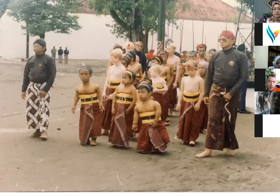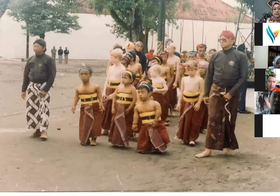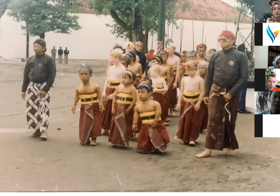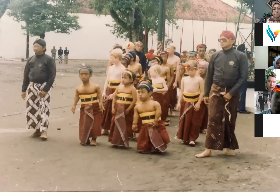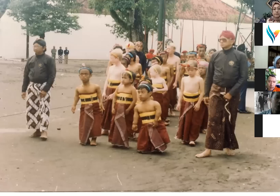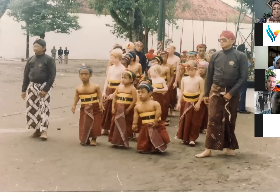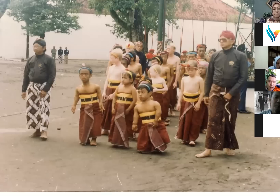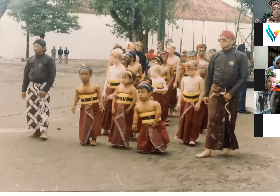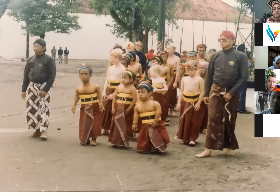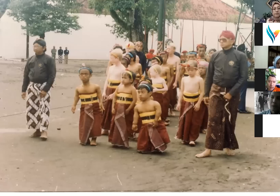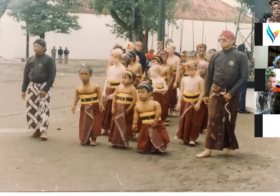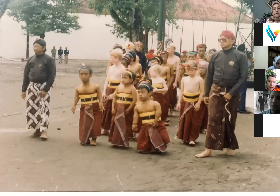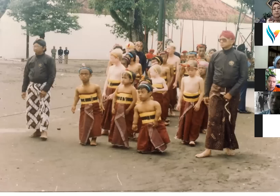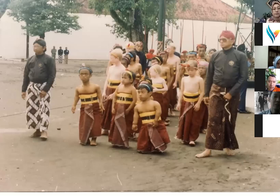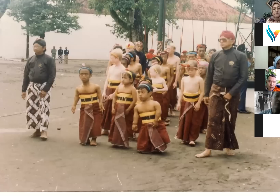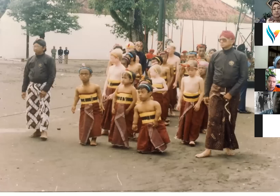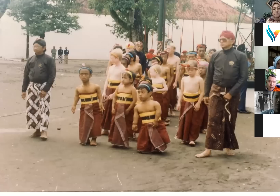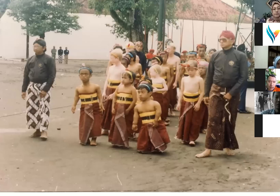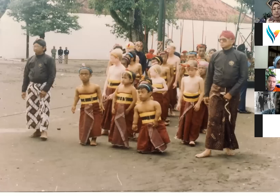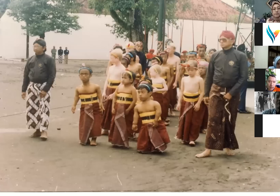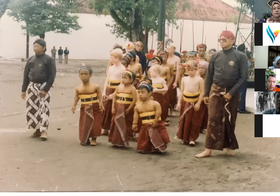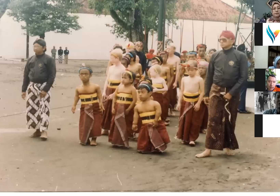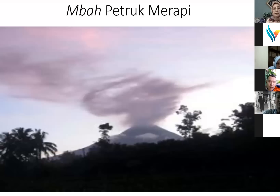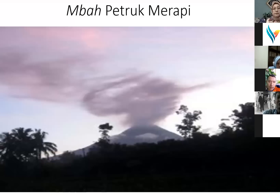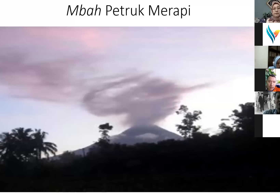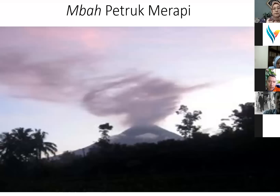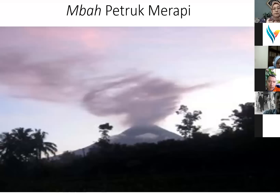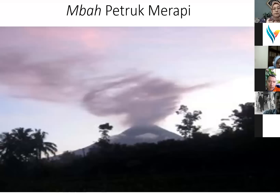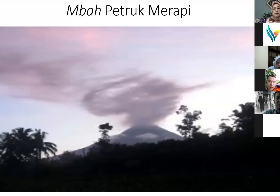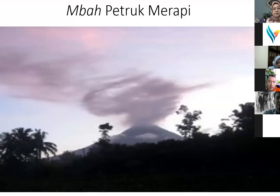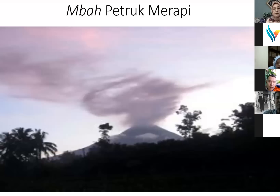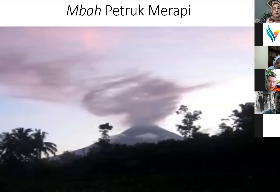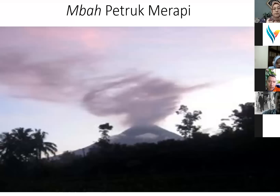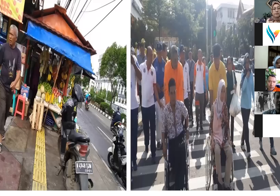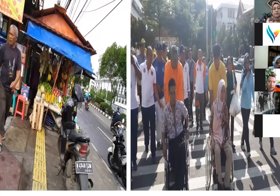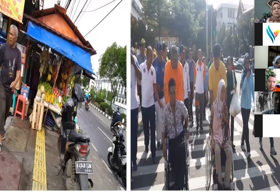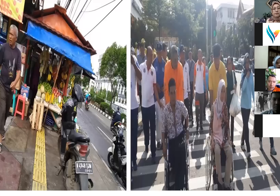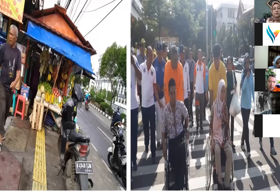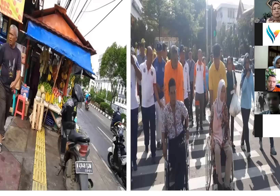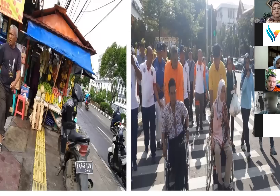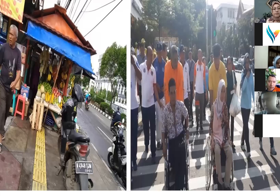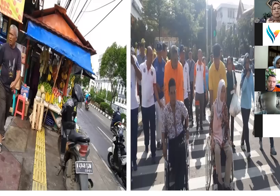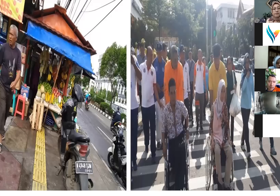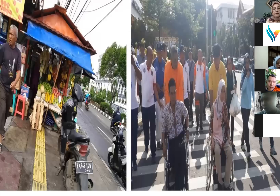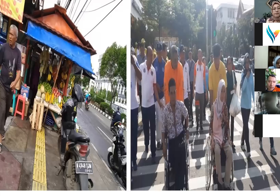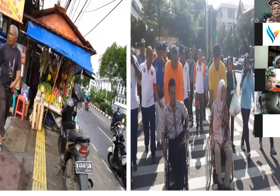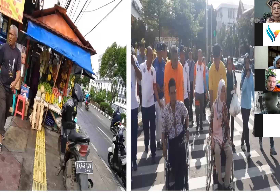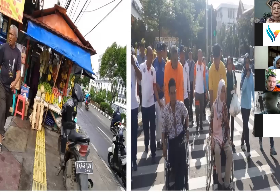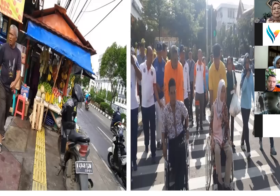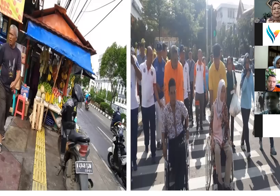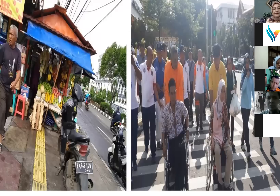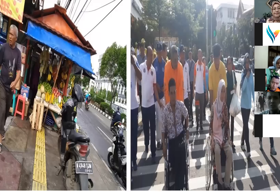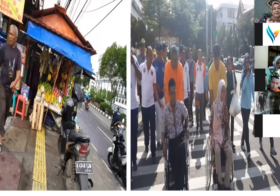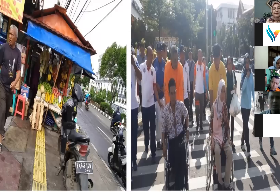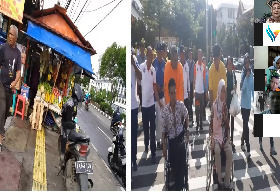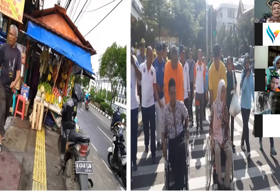and have been occupied by street vendors. I have a picture on this here. In my opinion, this